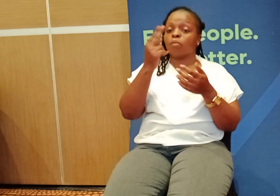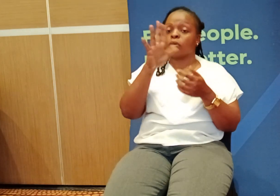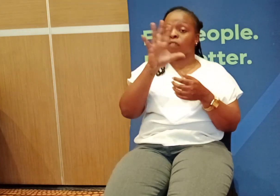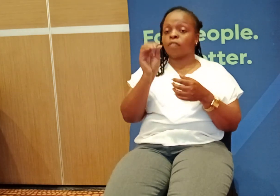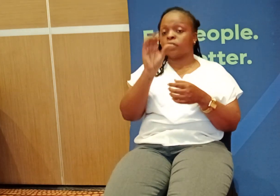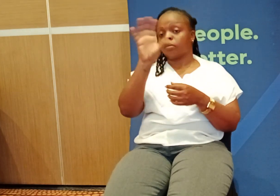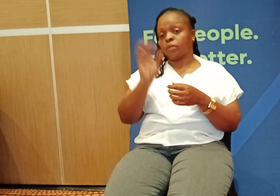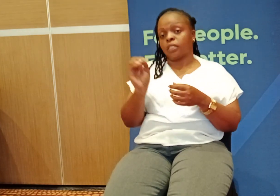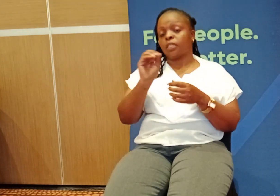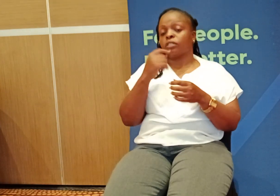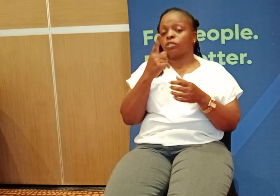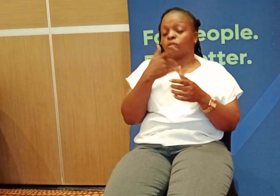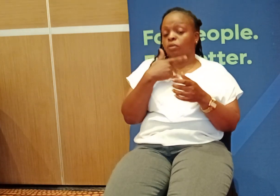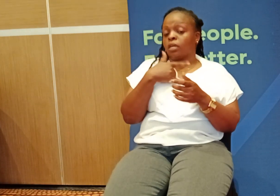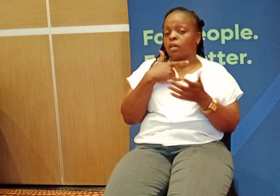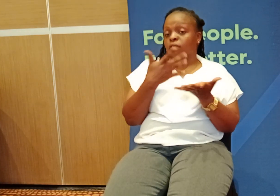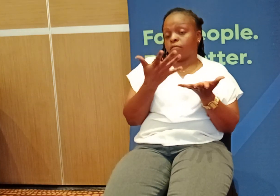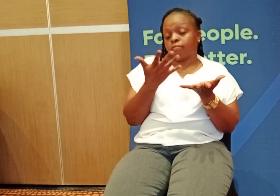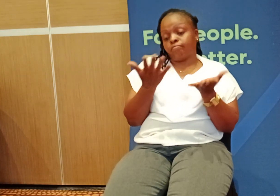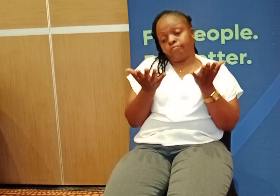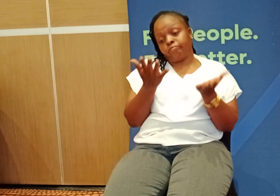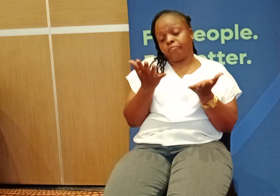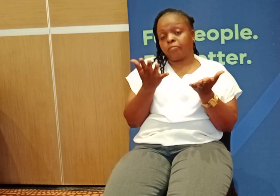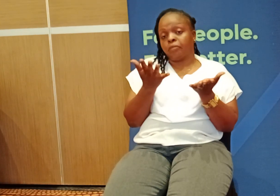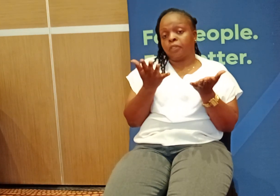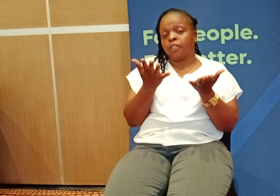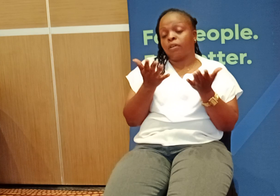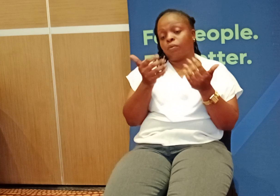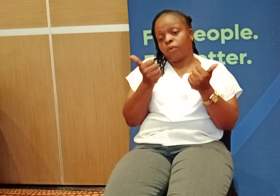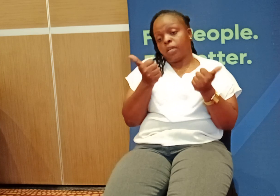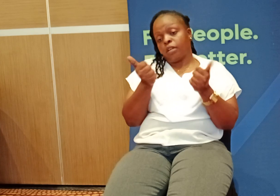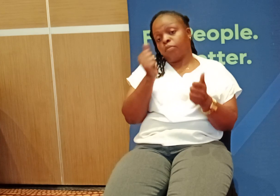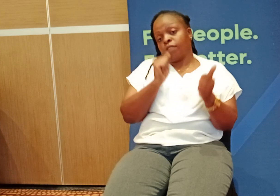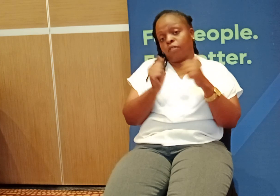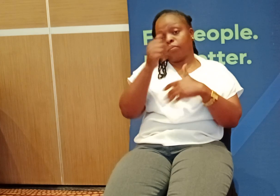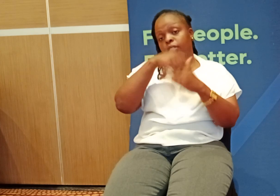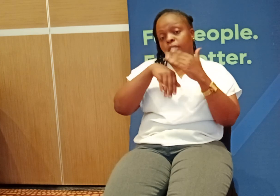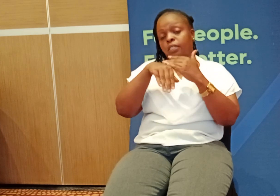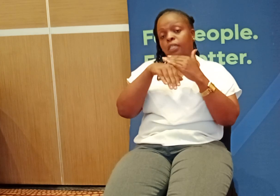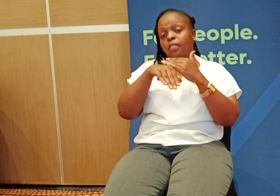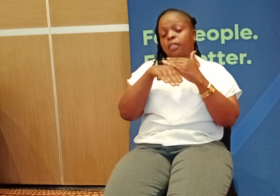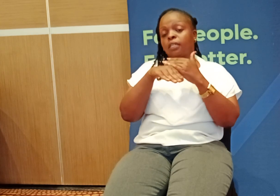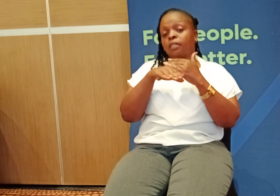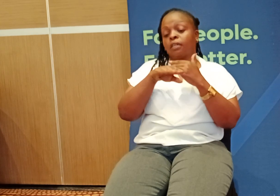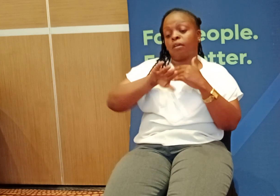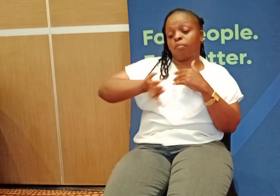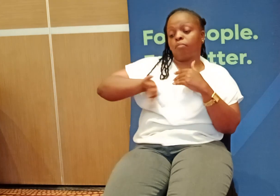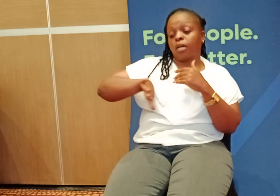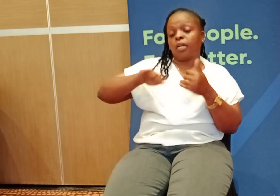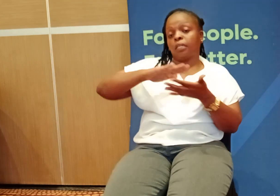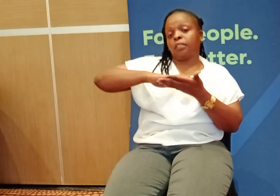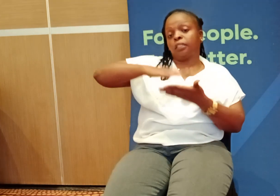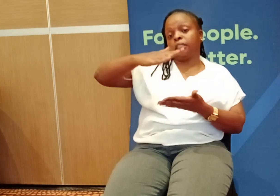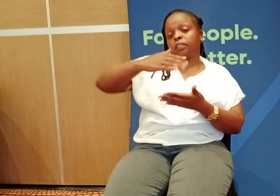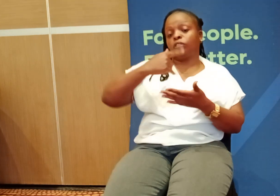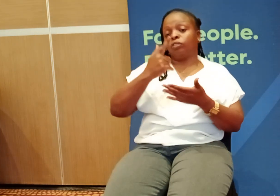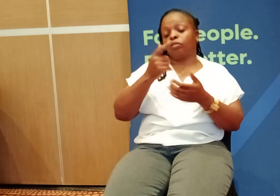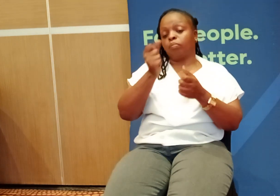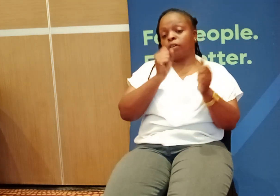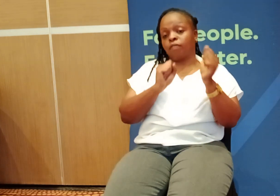So we did have quite a well-rounded performance in terms of our balance sheet. Actually, our performance, and I don't want to